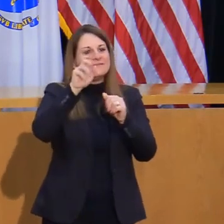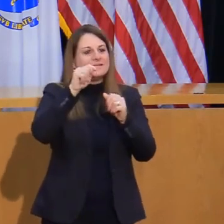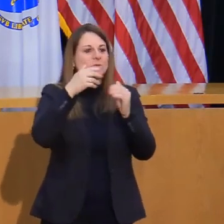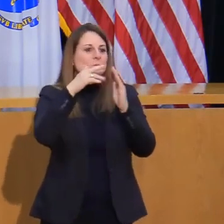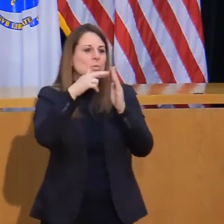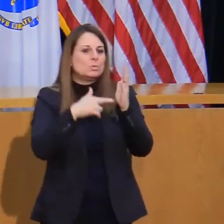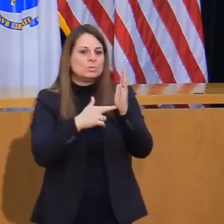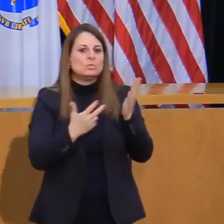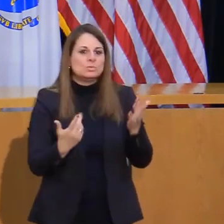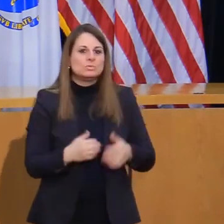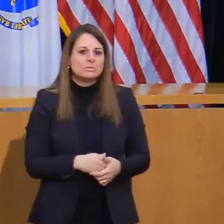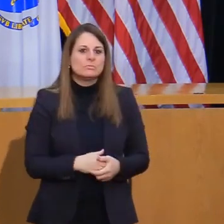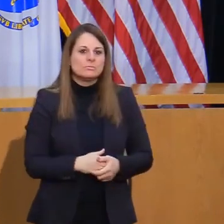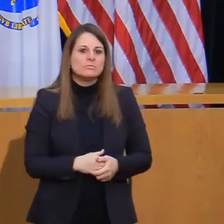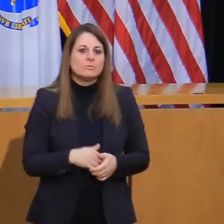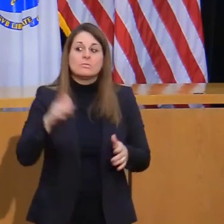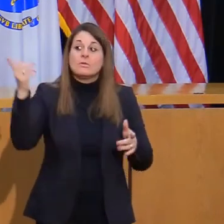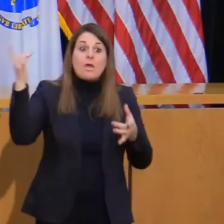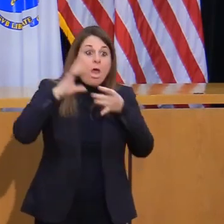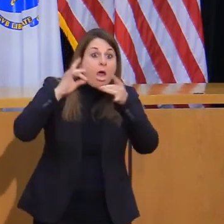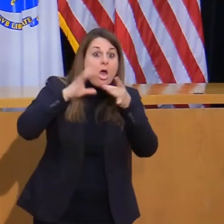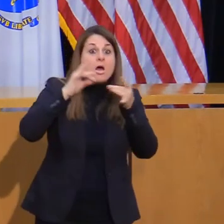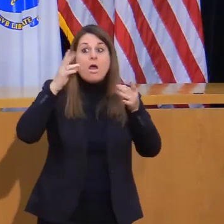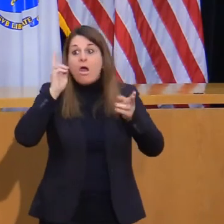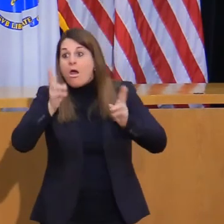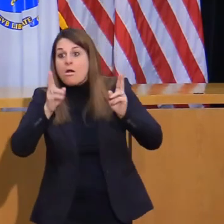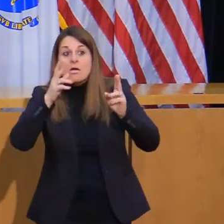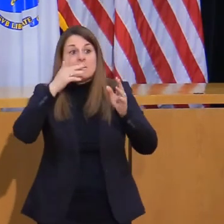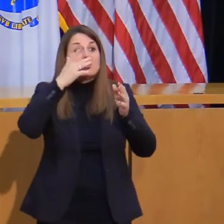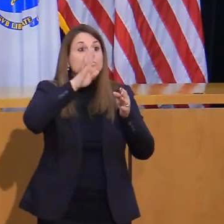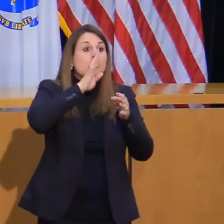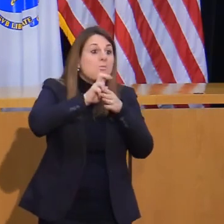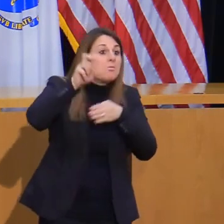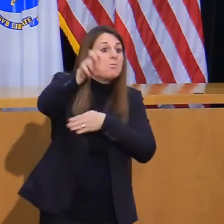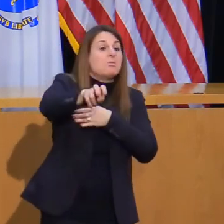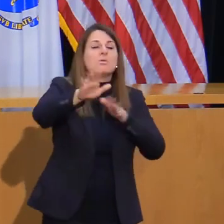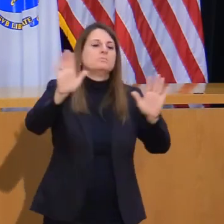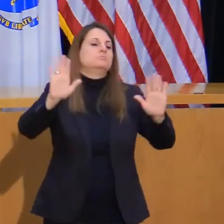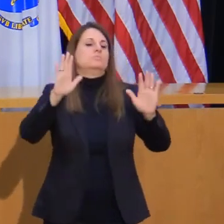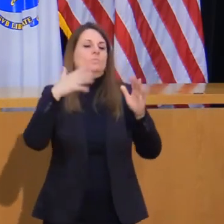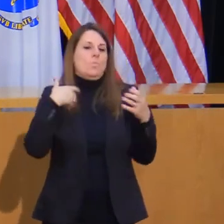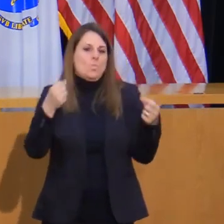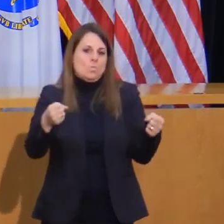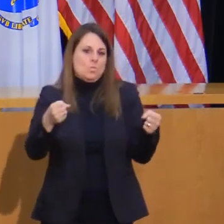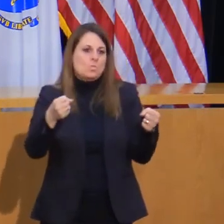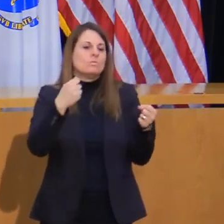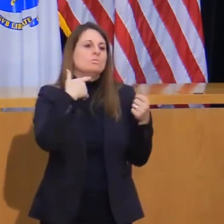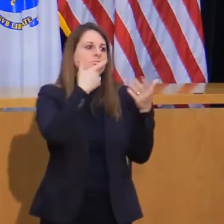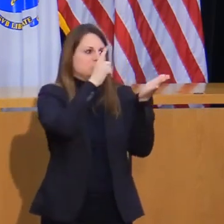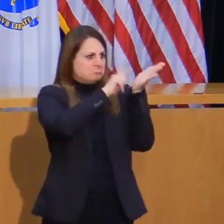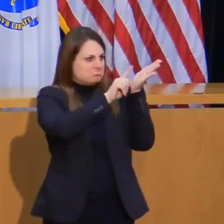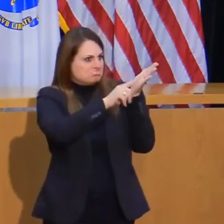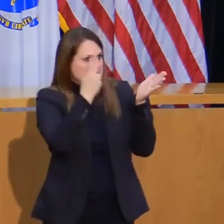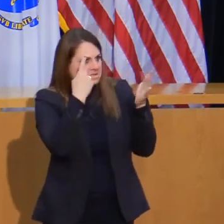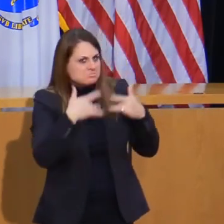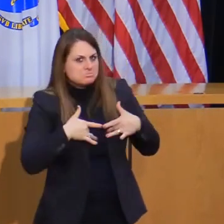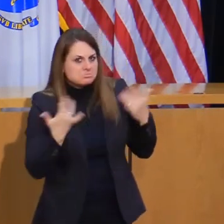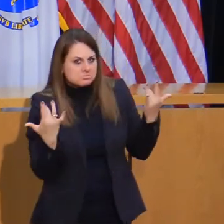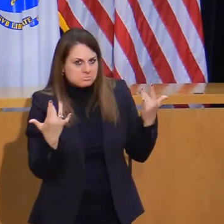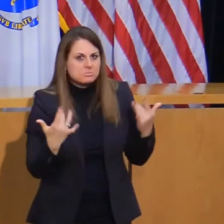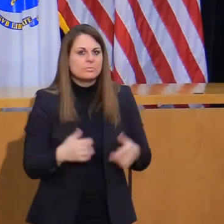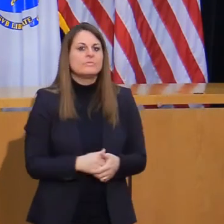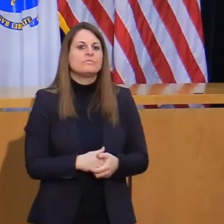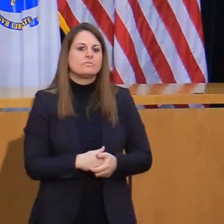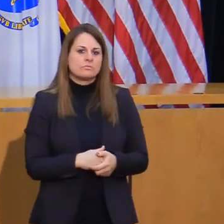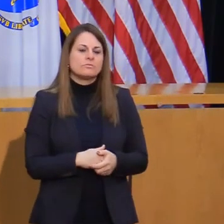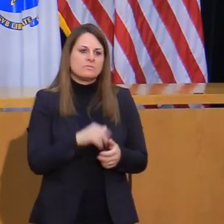right. And if it takes them a little longer to figure this out, it takes a little longer. I trust they have the right people